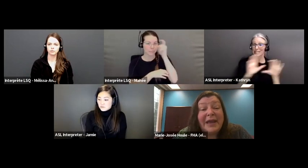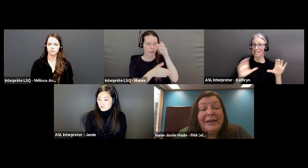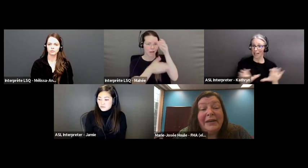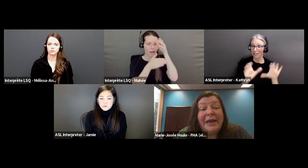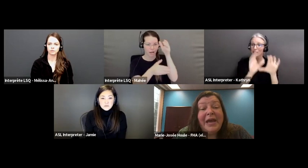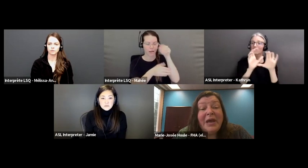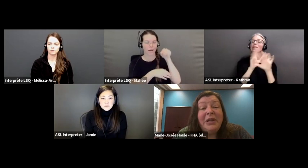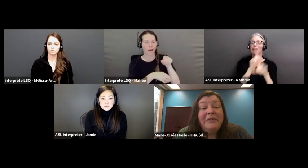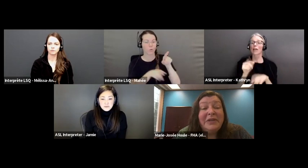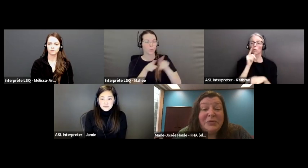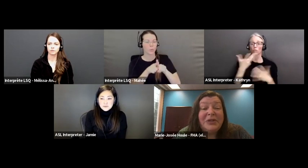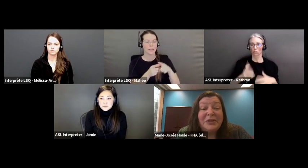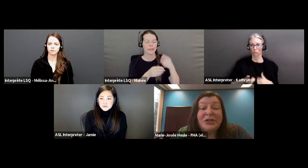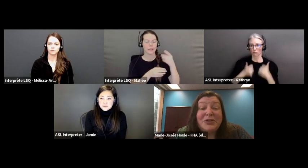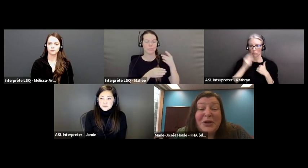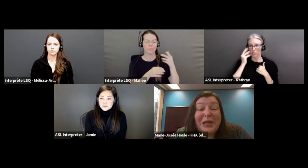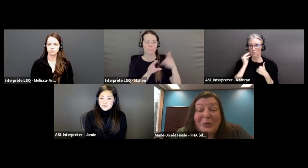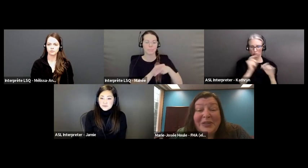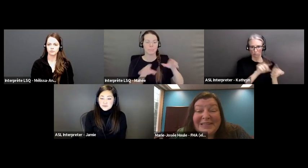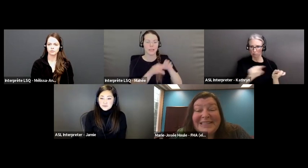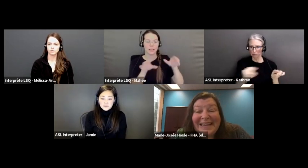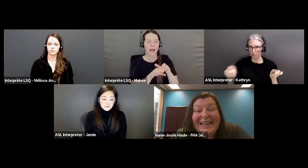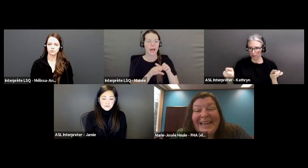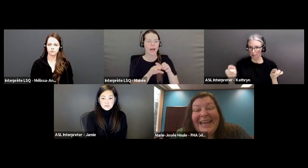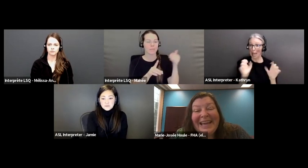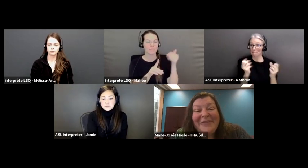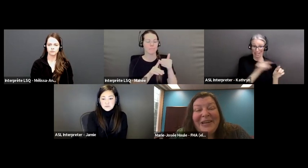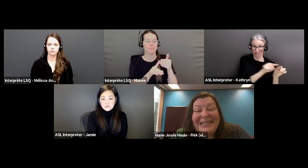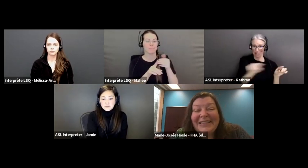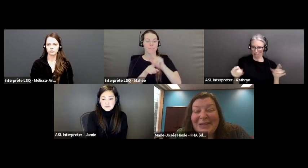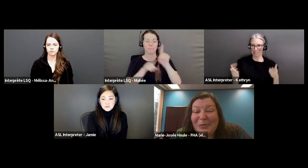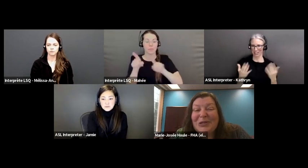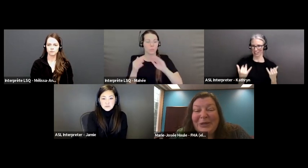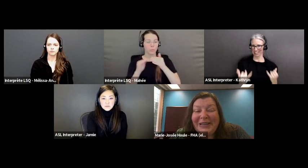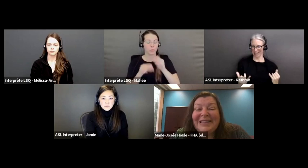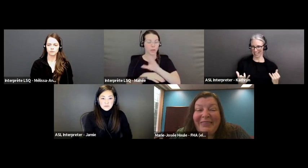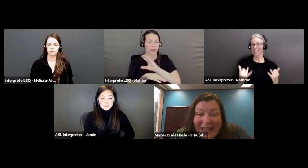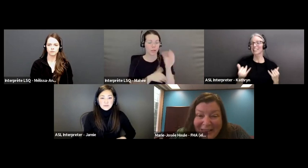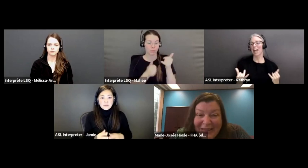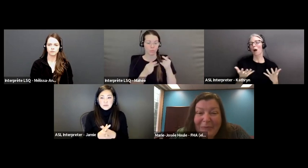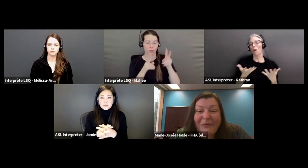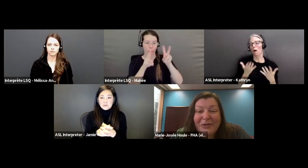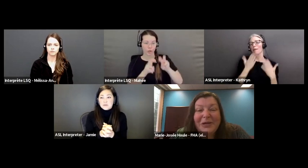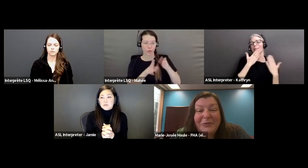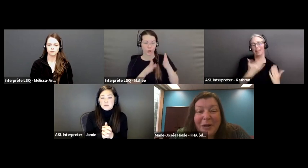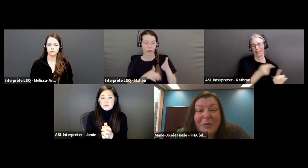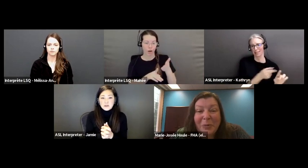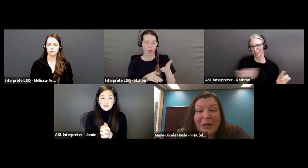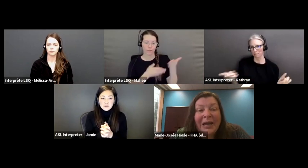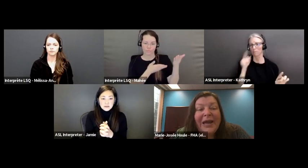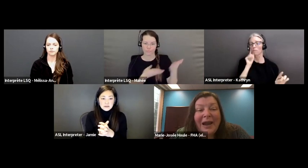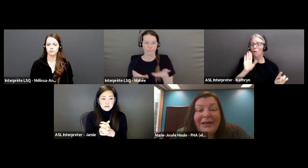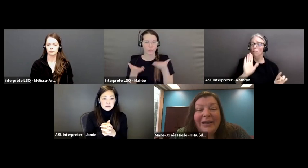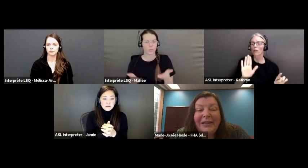across Canada. And many of these researchers are here with us today, and I want to take this opportunity to thank them for their incredible